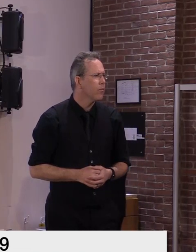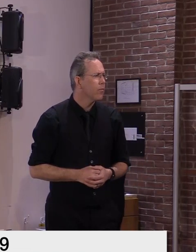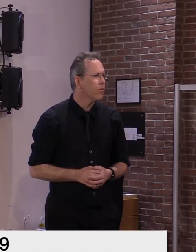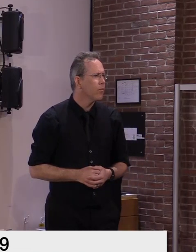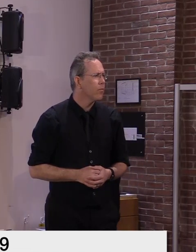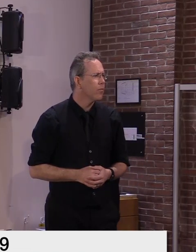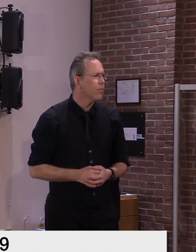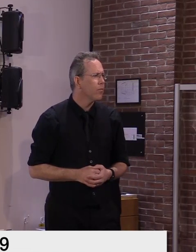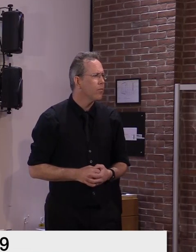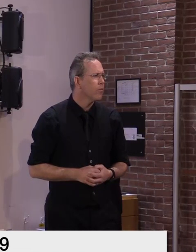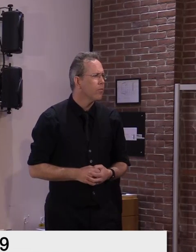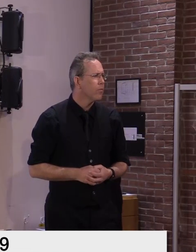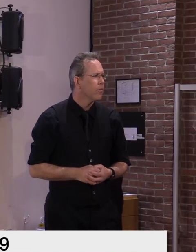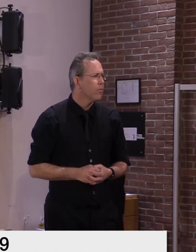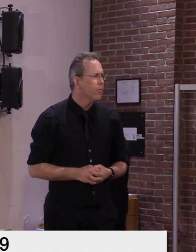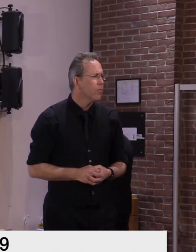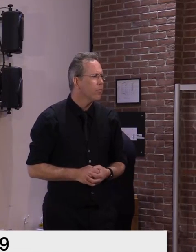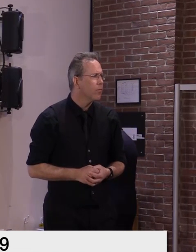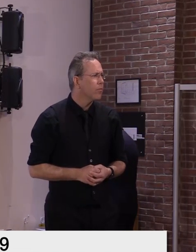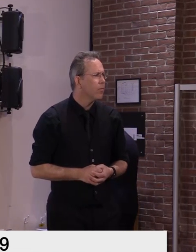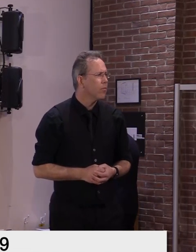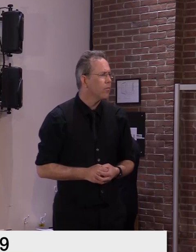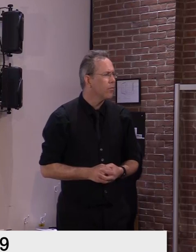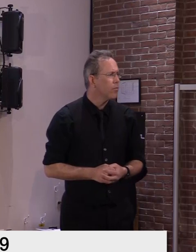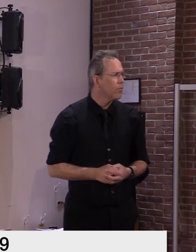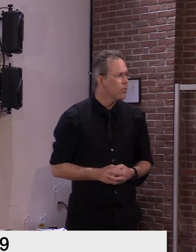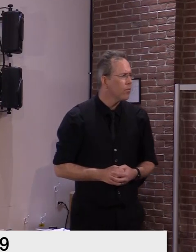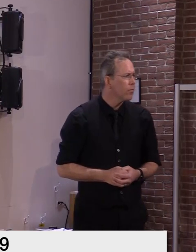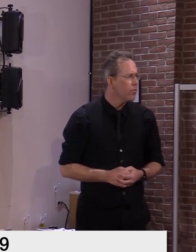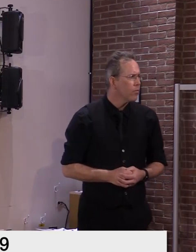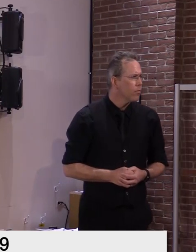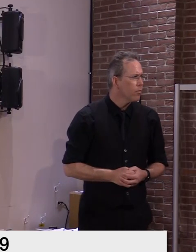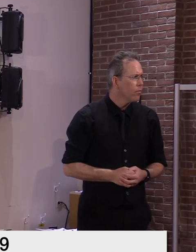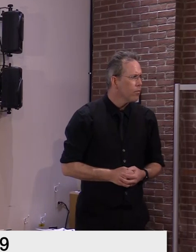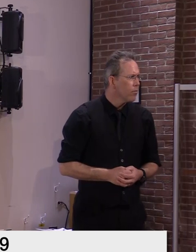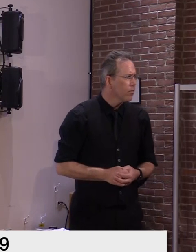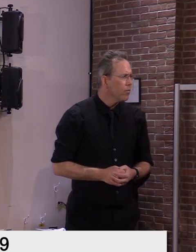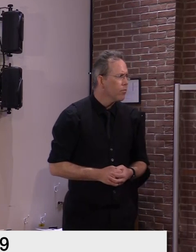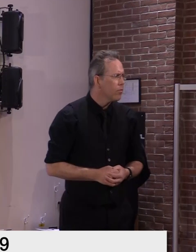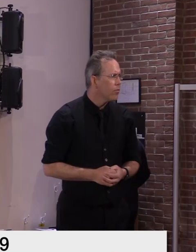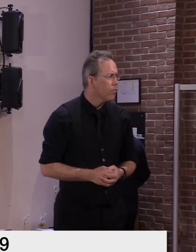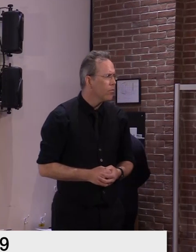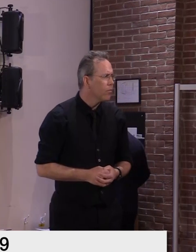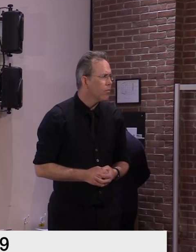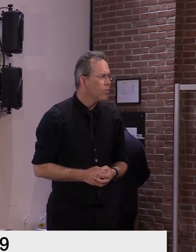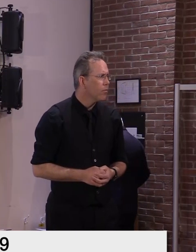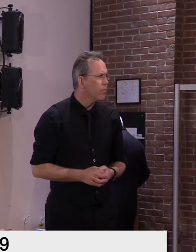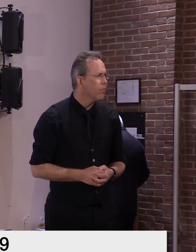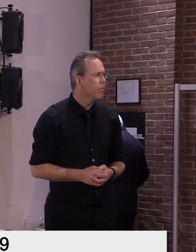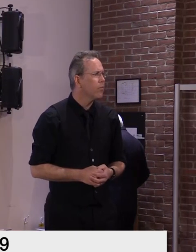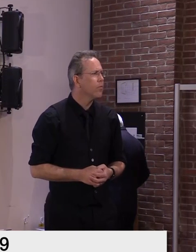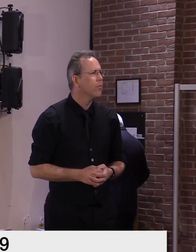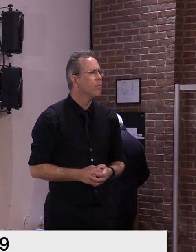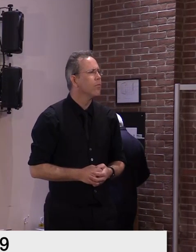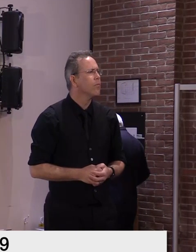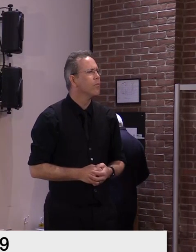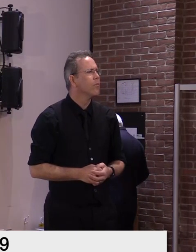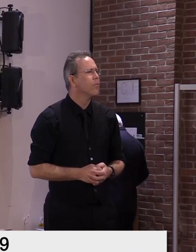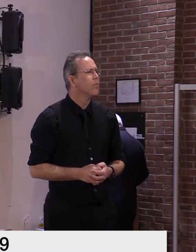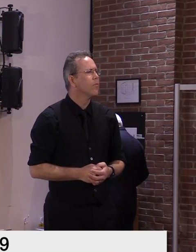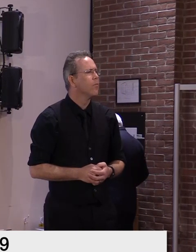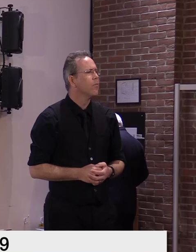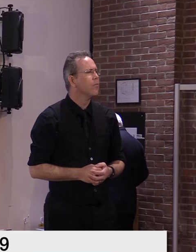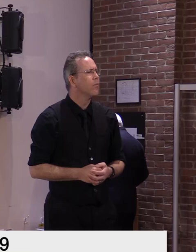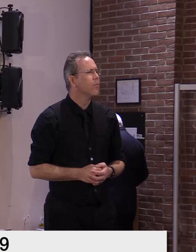centers being exempt from Act 250. I'm wondering, is this purely for to expedite these projects, or is